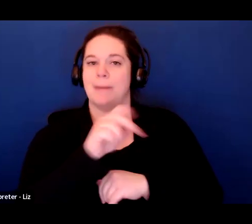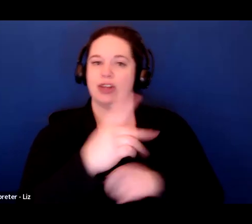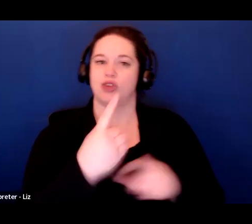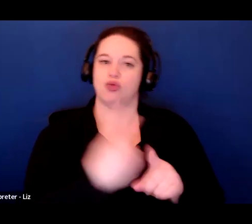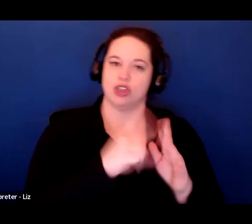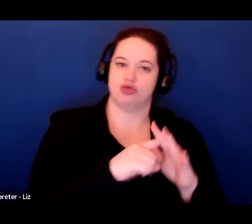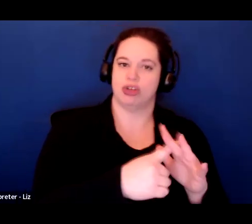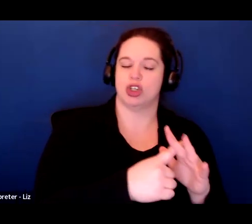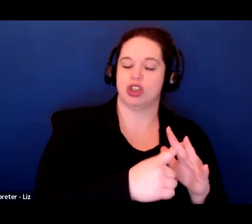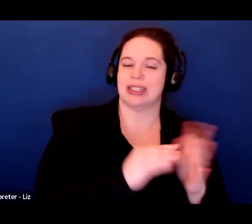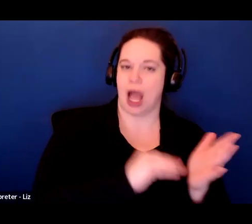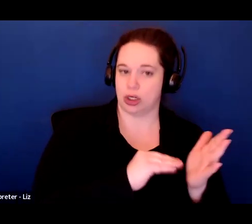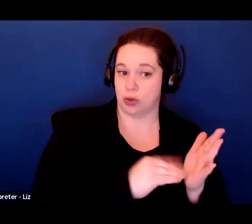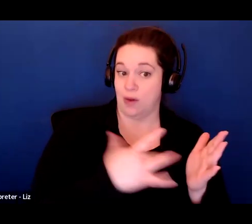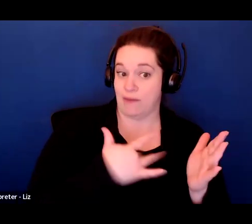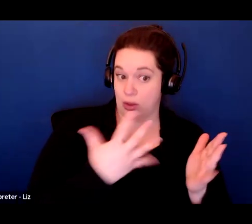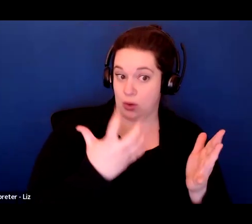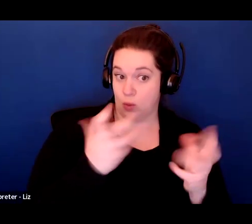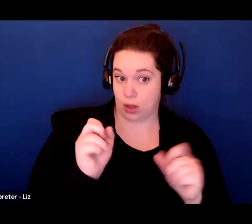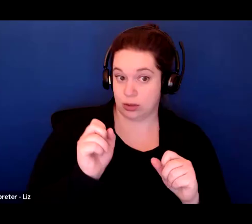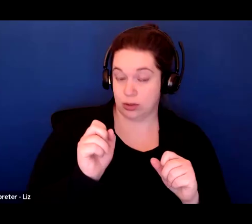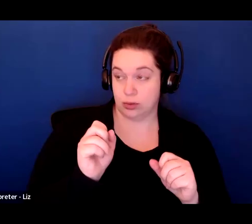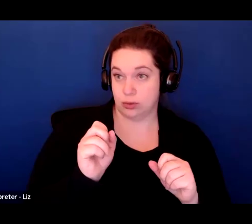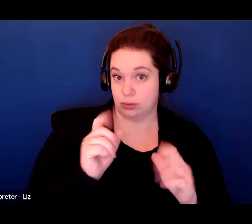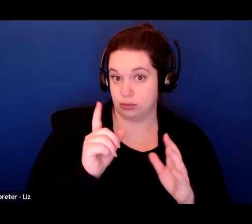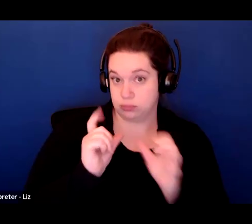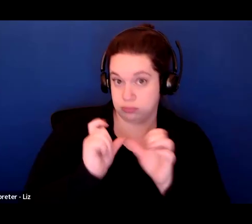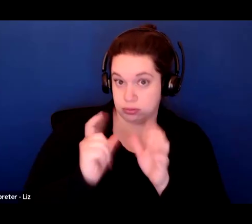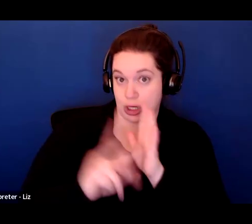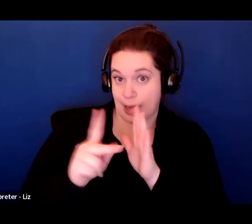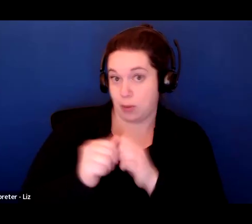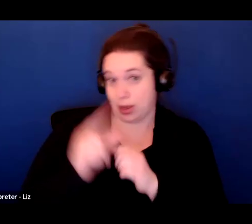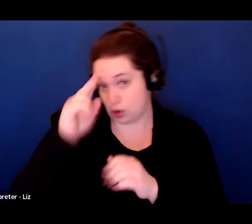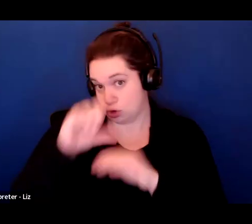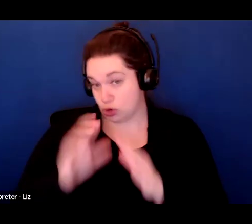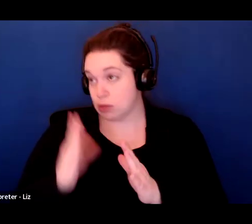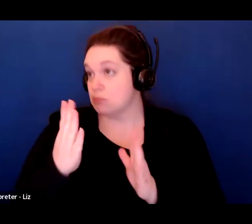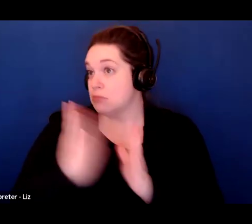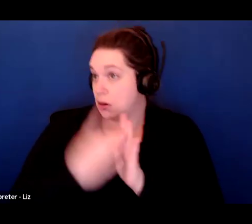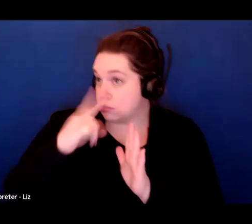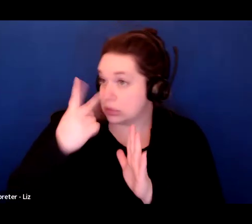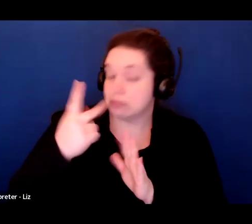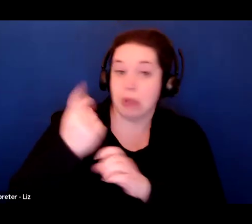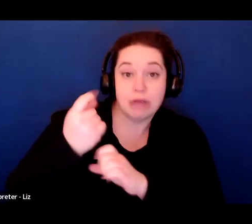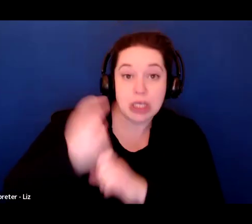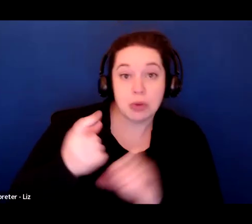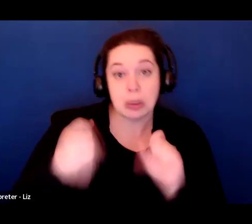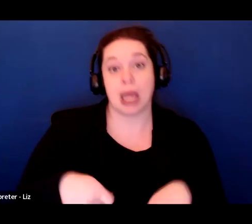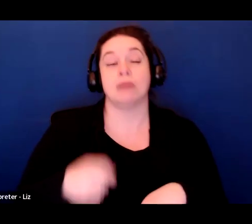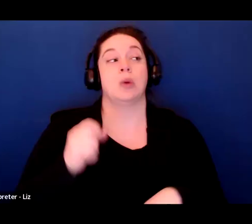you feel like you want to continue your checkups with the neurosurgeon, you can ask if you could be seen yearly. You could